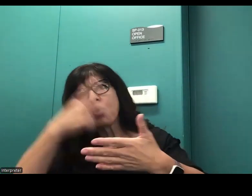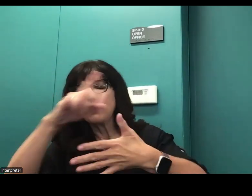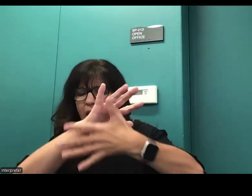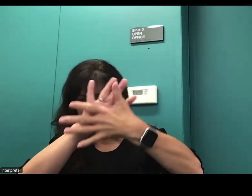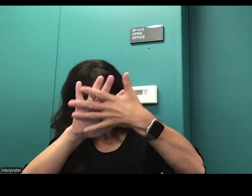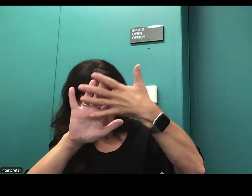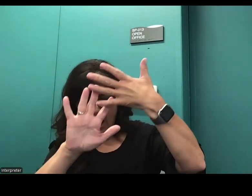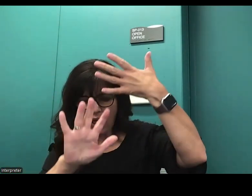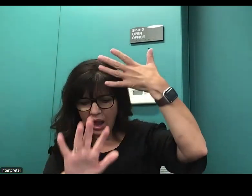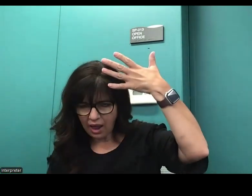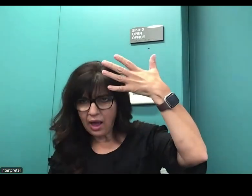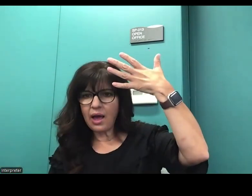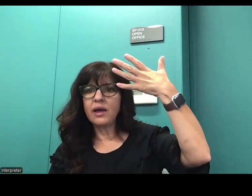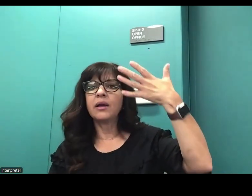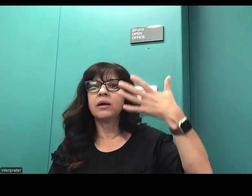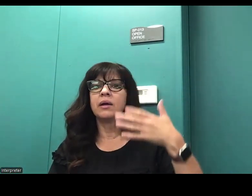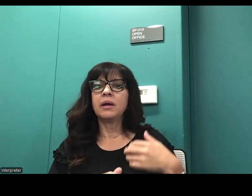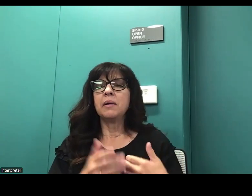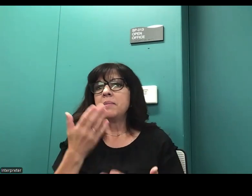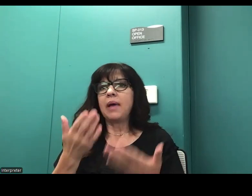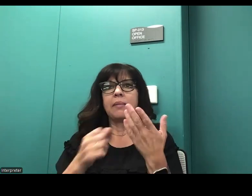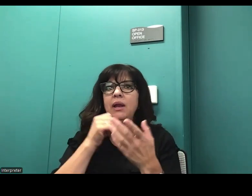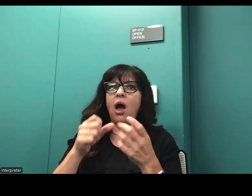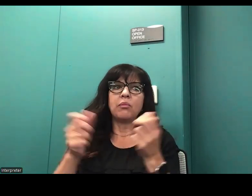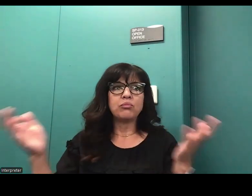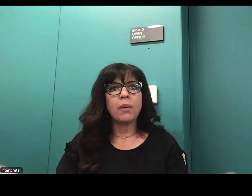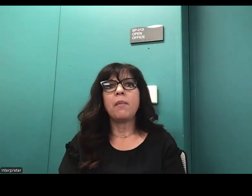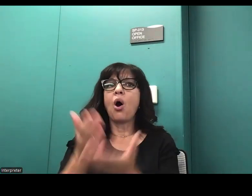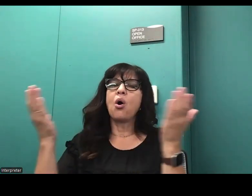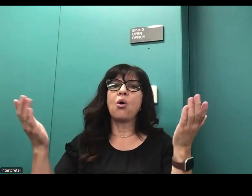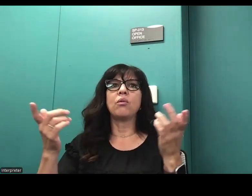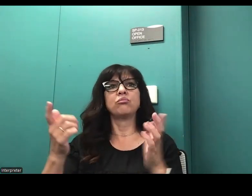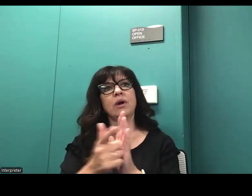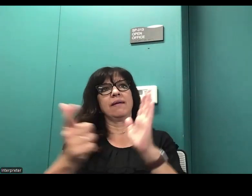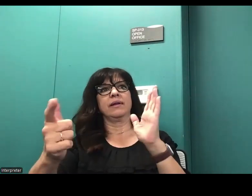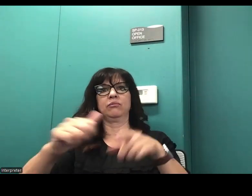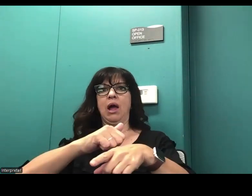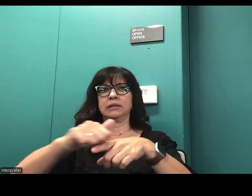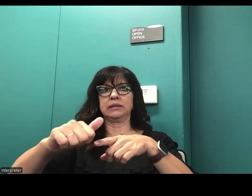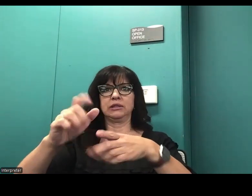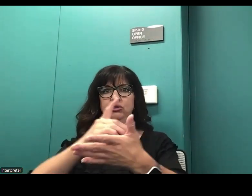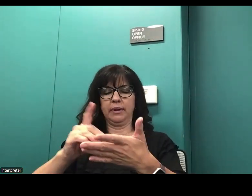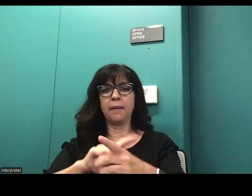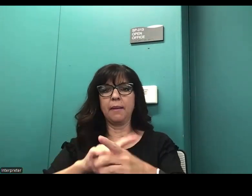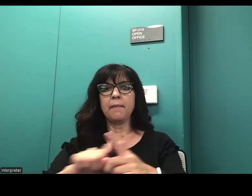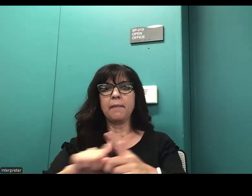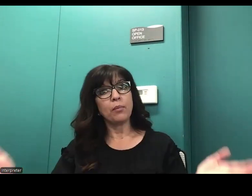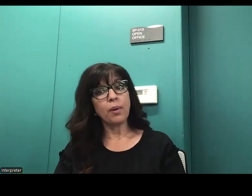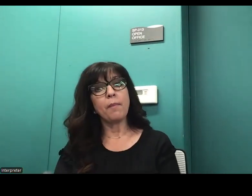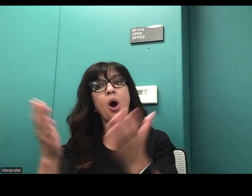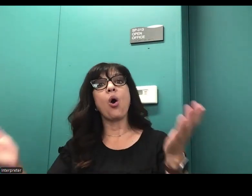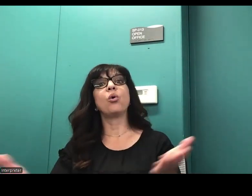offices, programs, and related materials that may not promote prohibited discriminatory practices. That promote, which